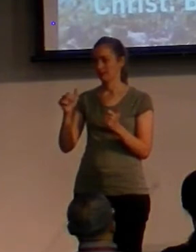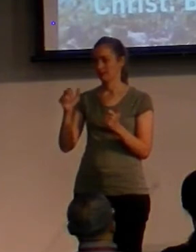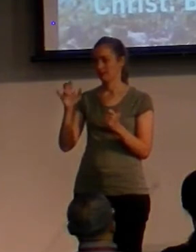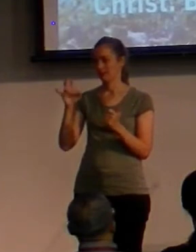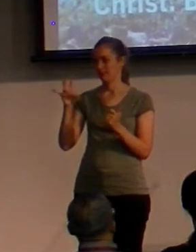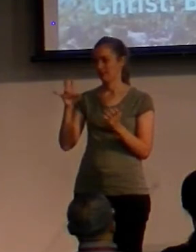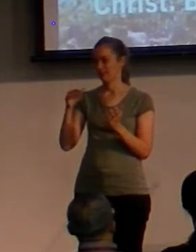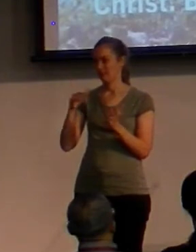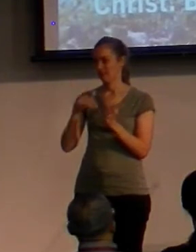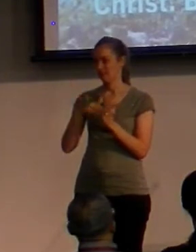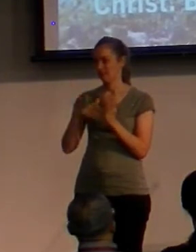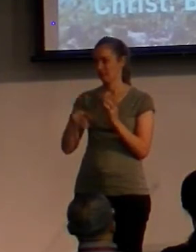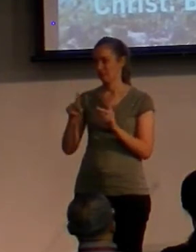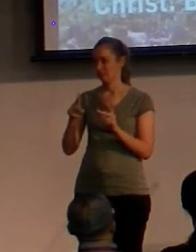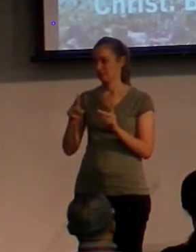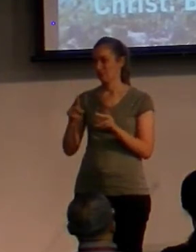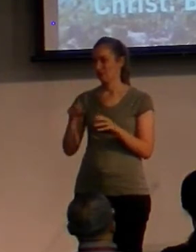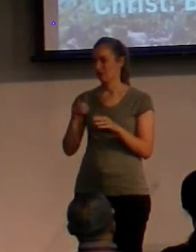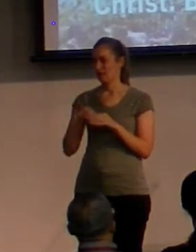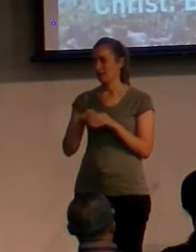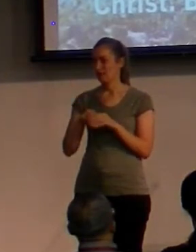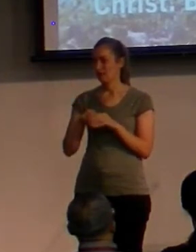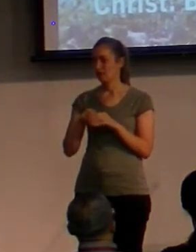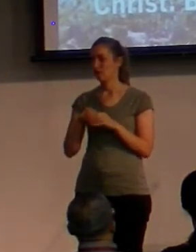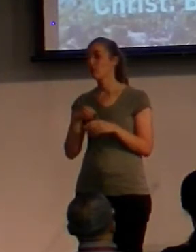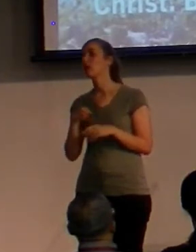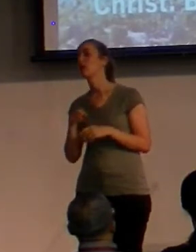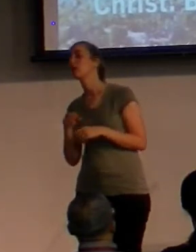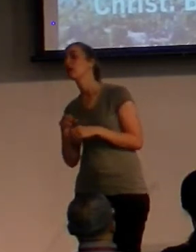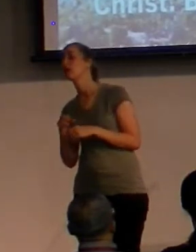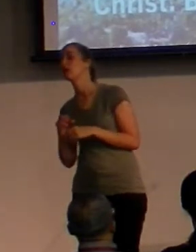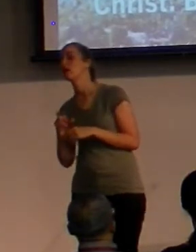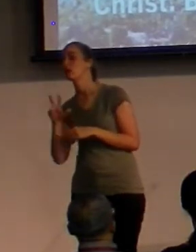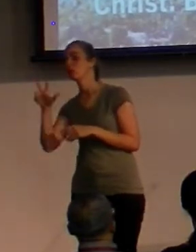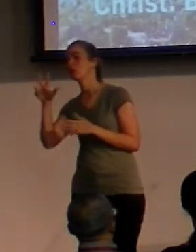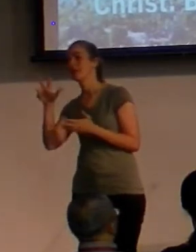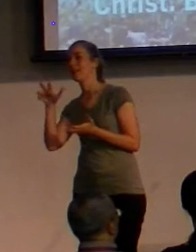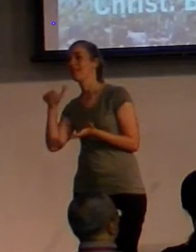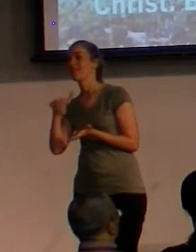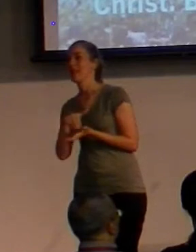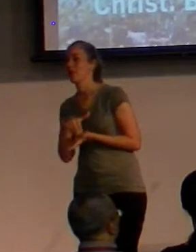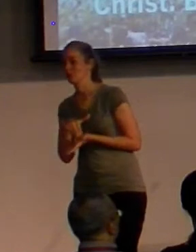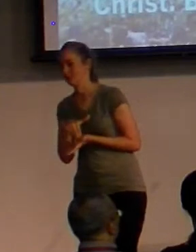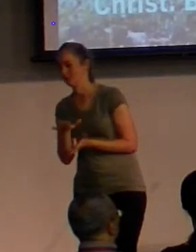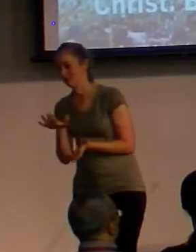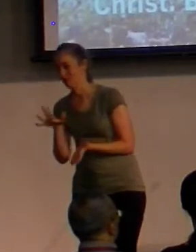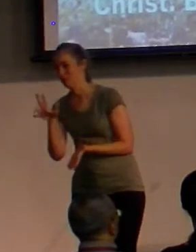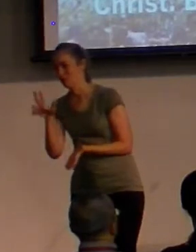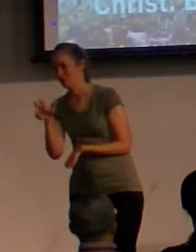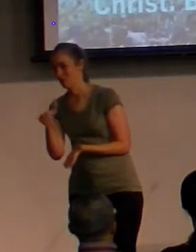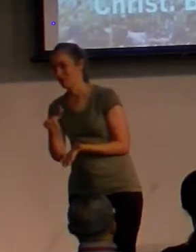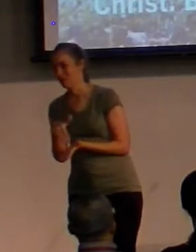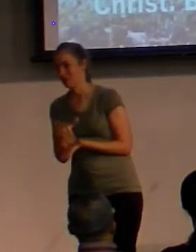Many of those in the Kiriandongo refugee camp. And so he is well known by the people